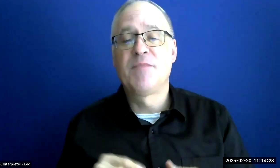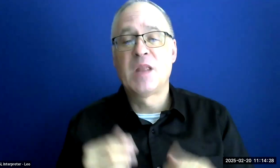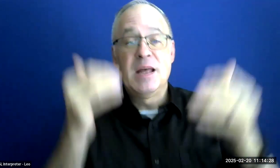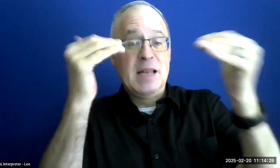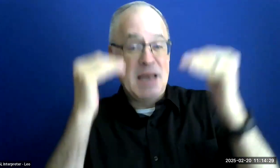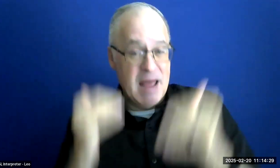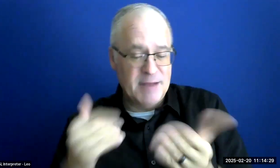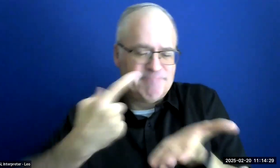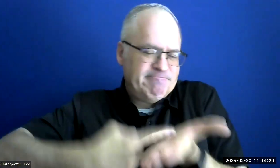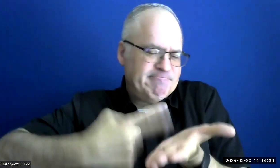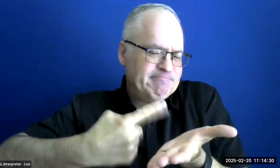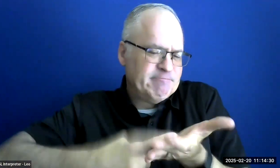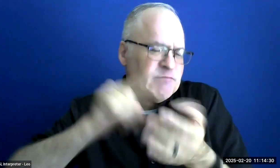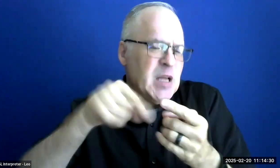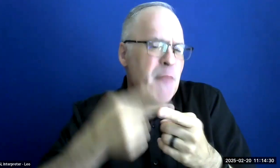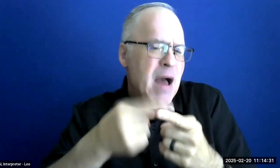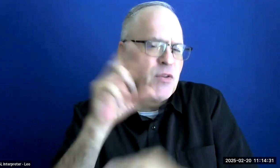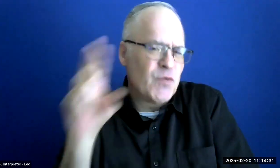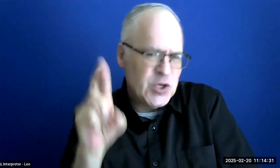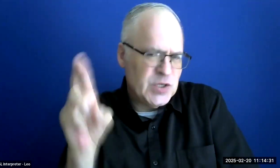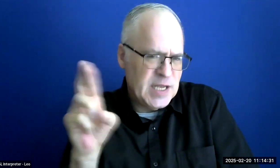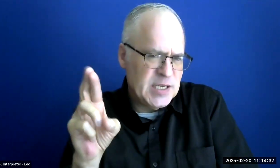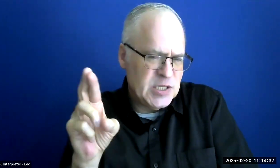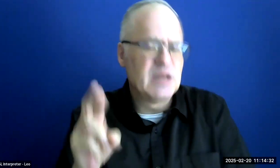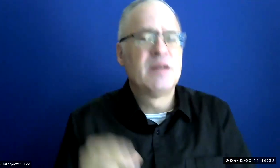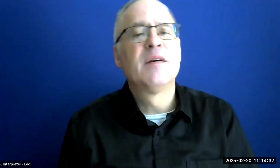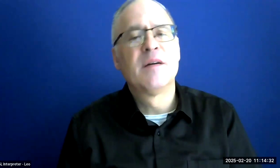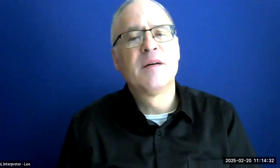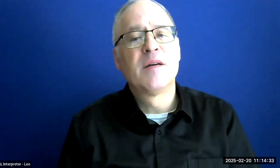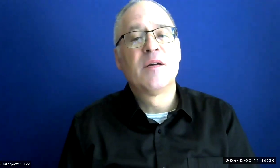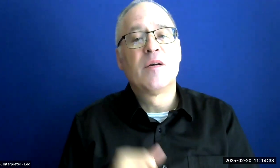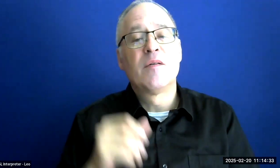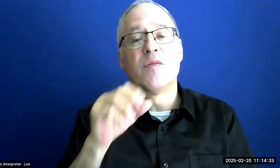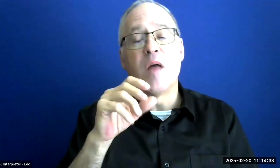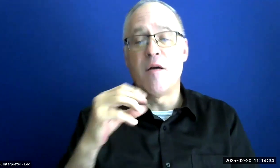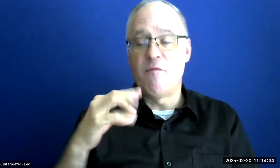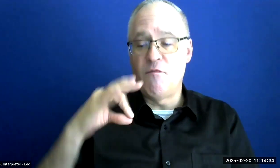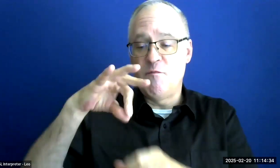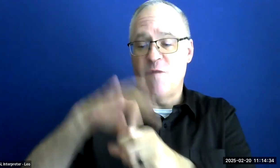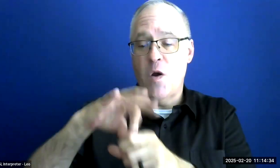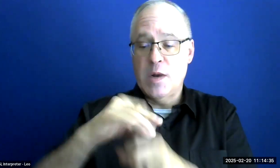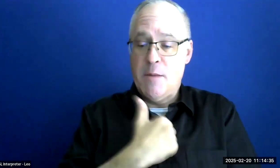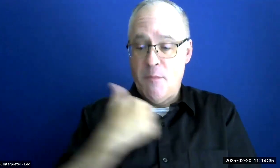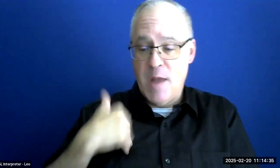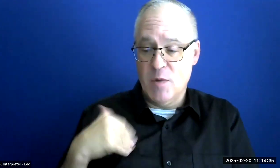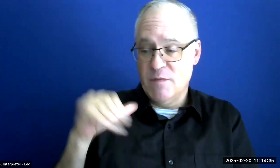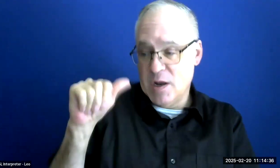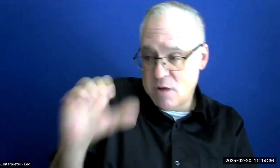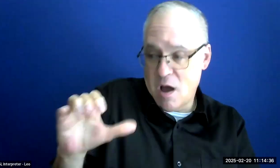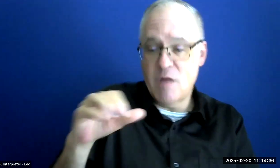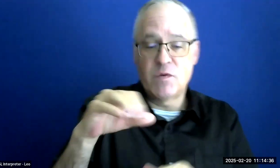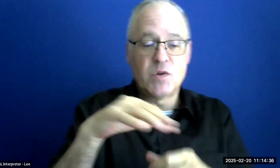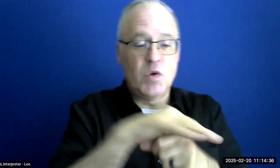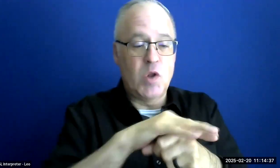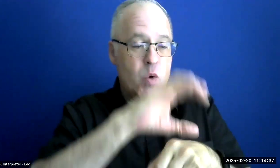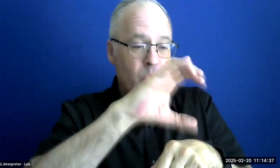impact. To assist with that, we've developed a couple of pieces that will inform voting members of your annual conference or members of local churches or